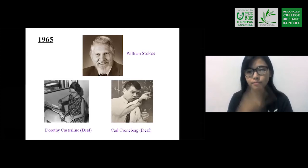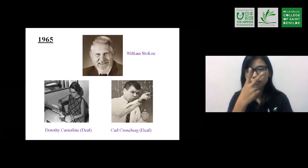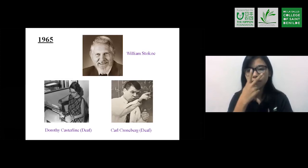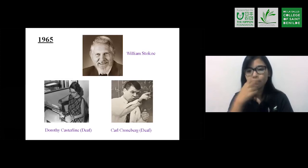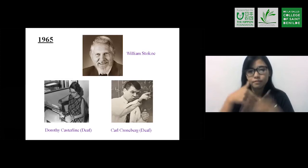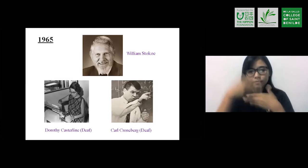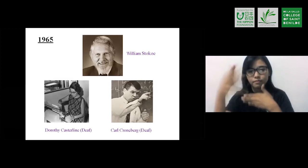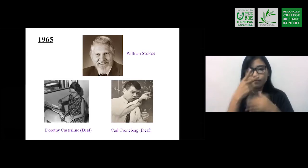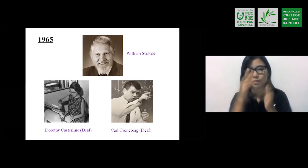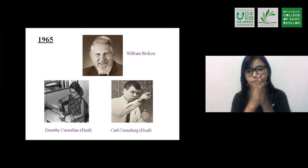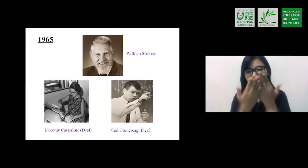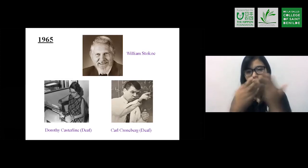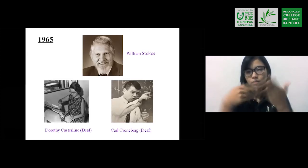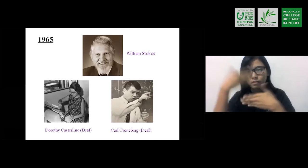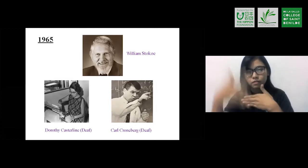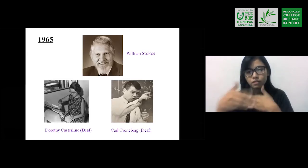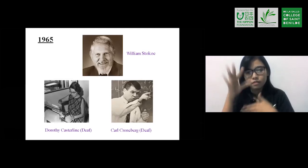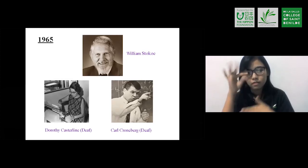dictionary.